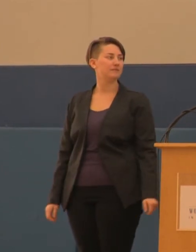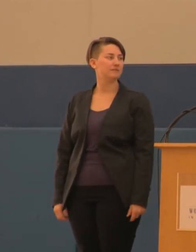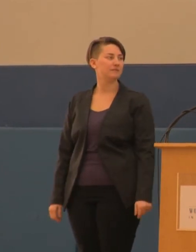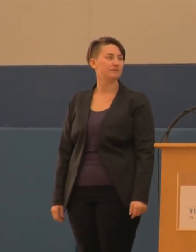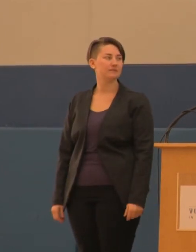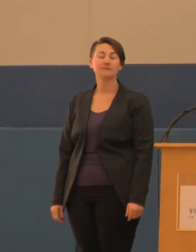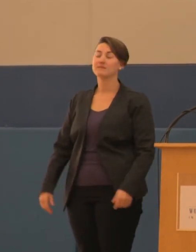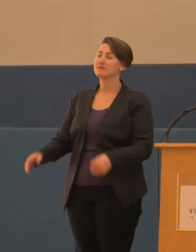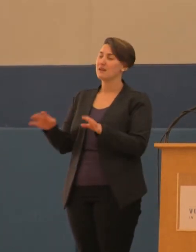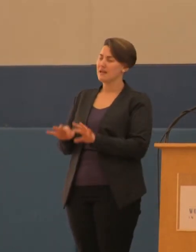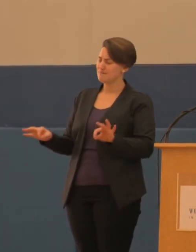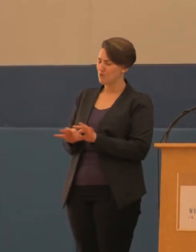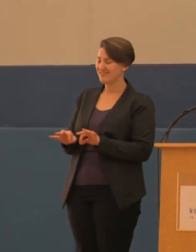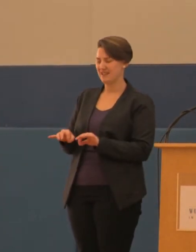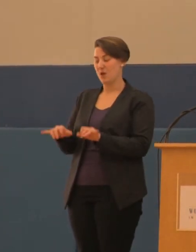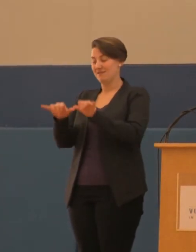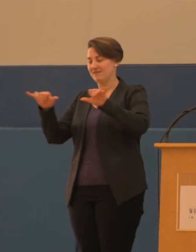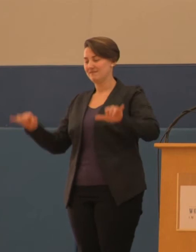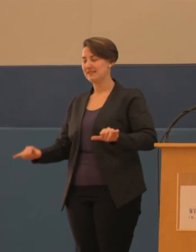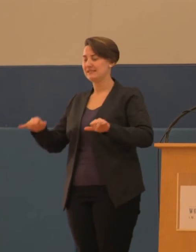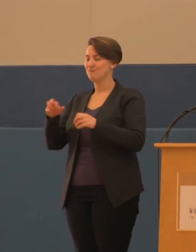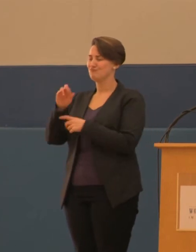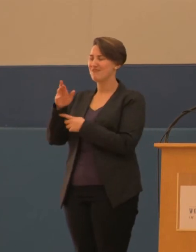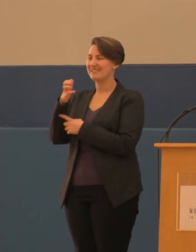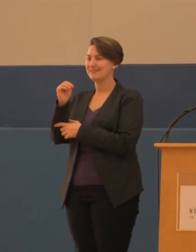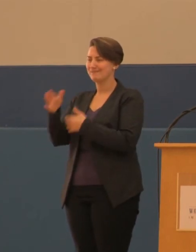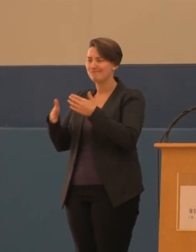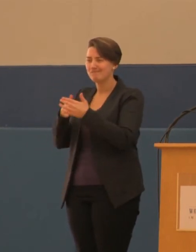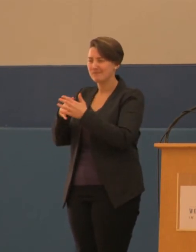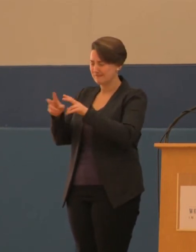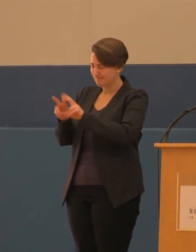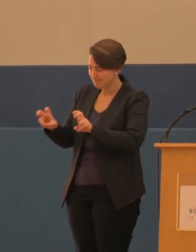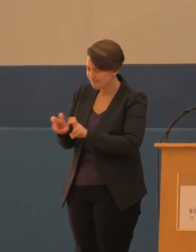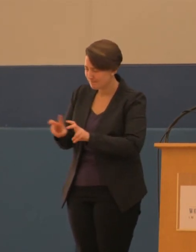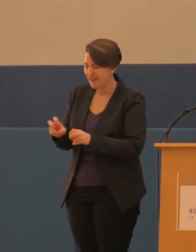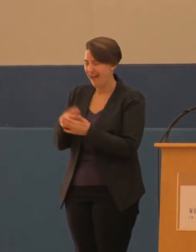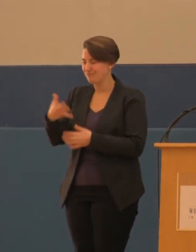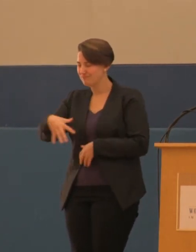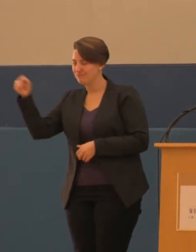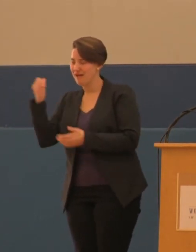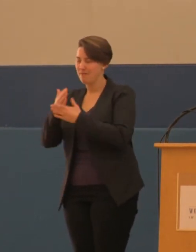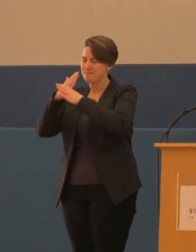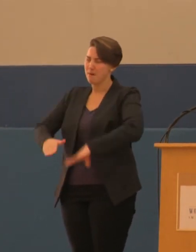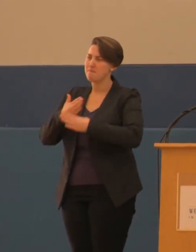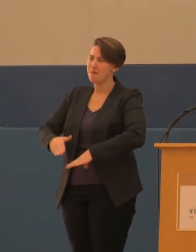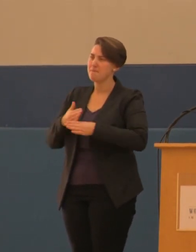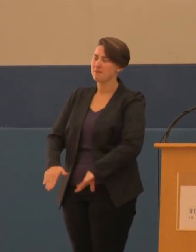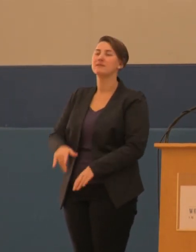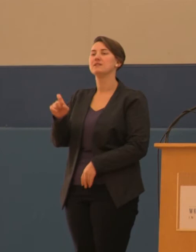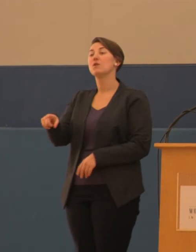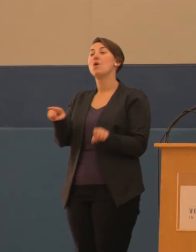We need to look at systemic racism and what we're doing to be a part of that and how we can break down those barriers.